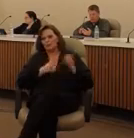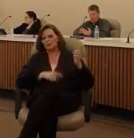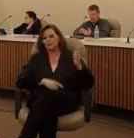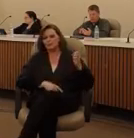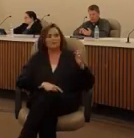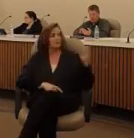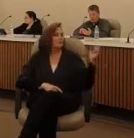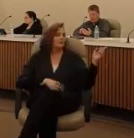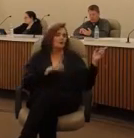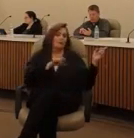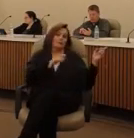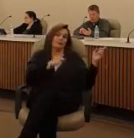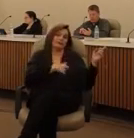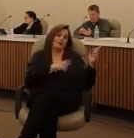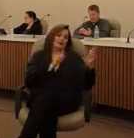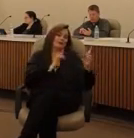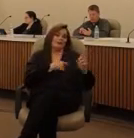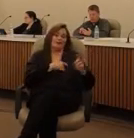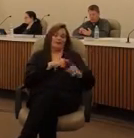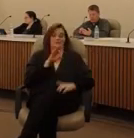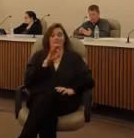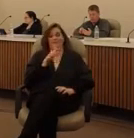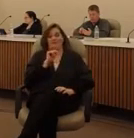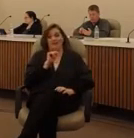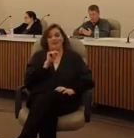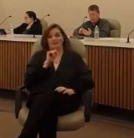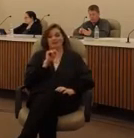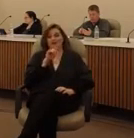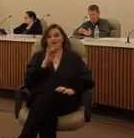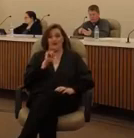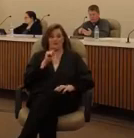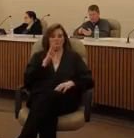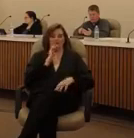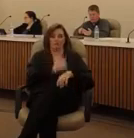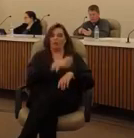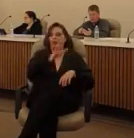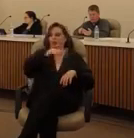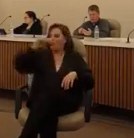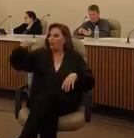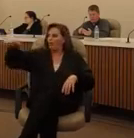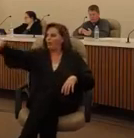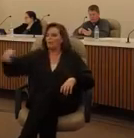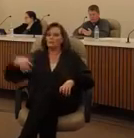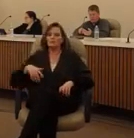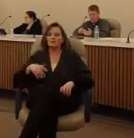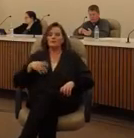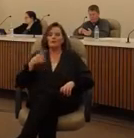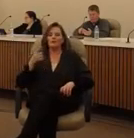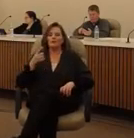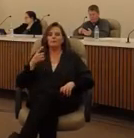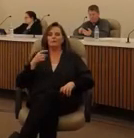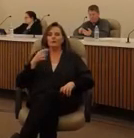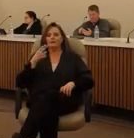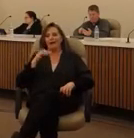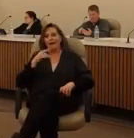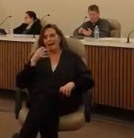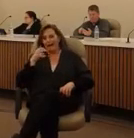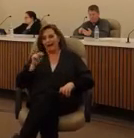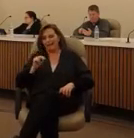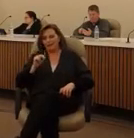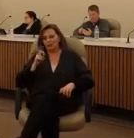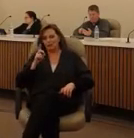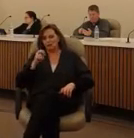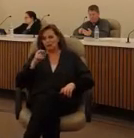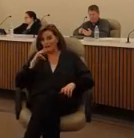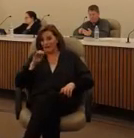thing is, I mean, we have fast tracks everywhere. And the one on Highland is basically, it's on a busy road,